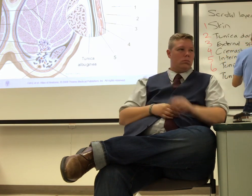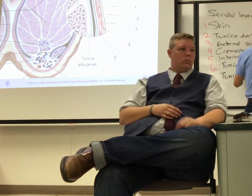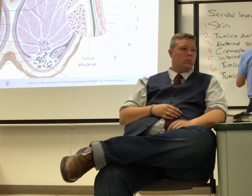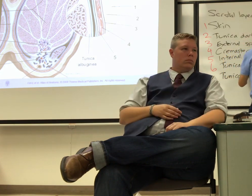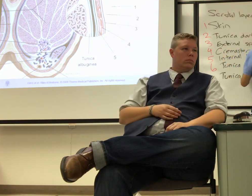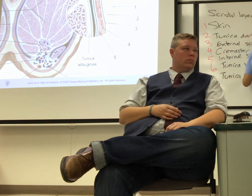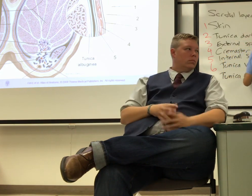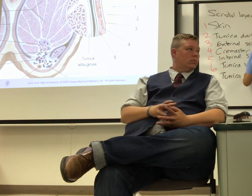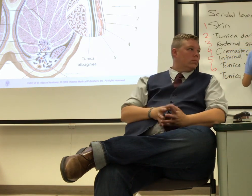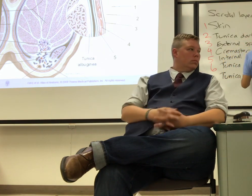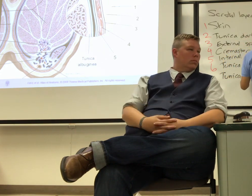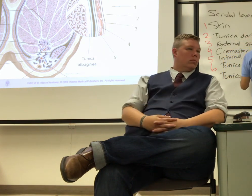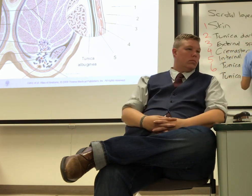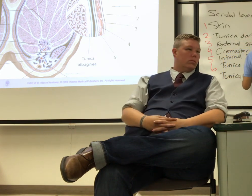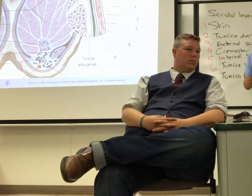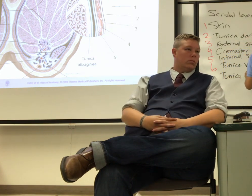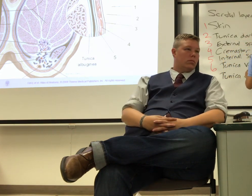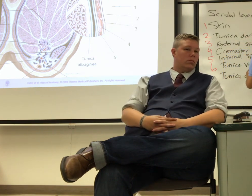Tunica